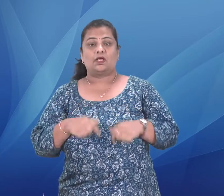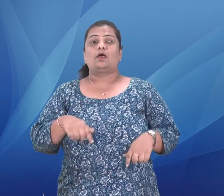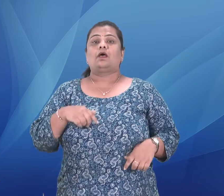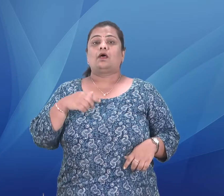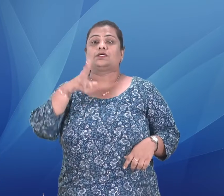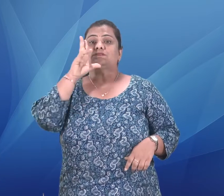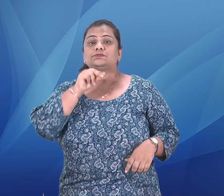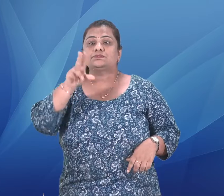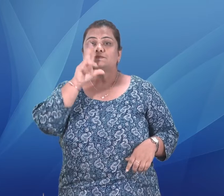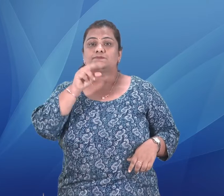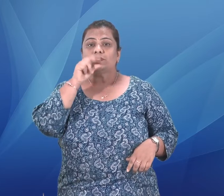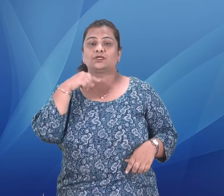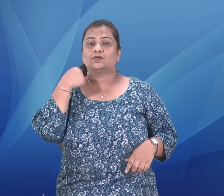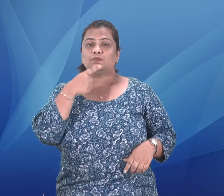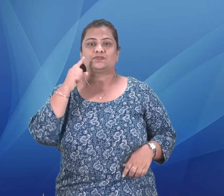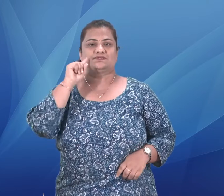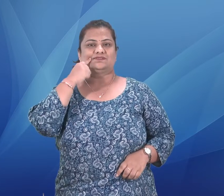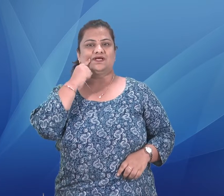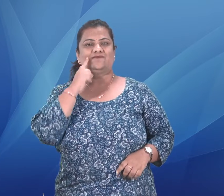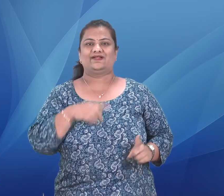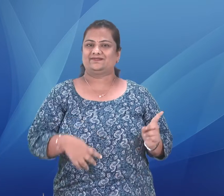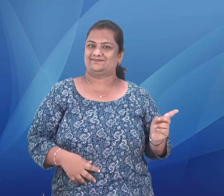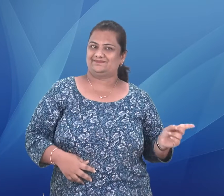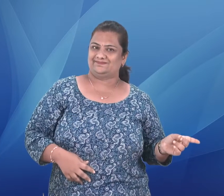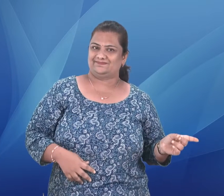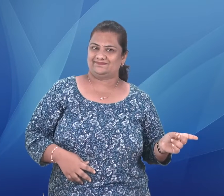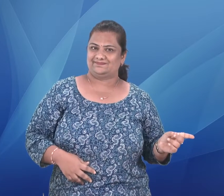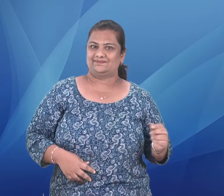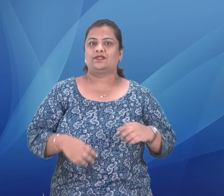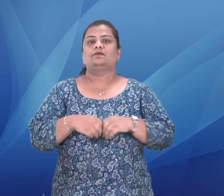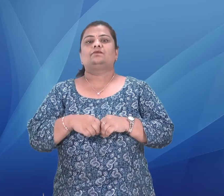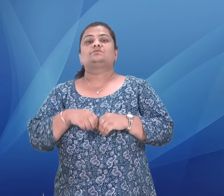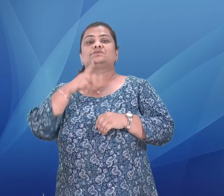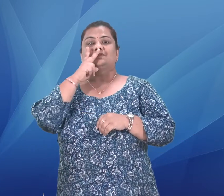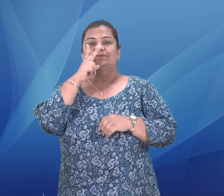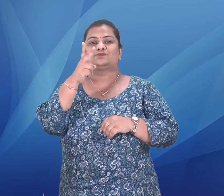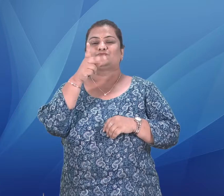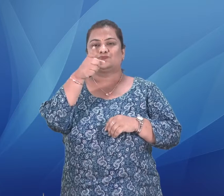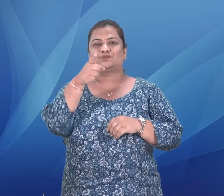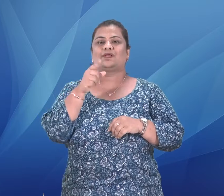with Ms. Sylvie Maximena, NISH faculty. See you again next week. Thank you.